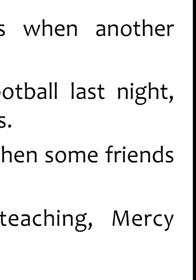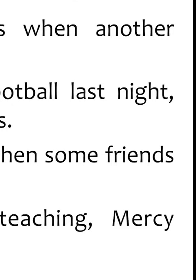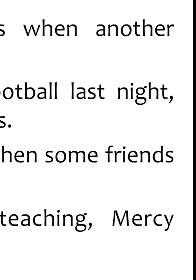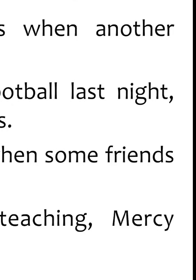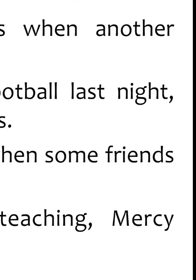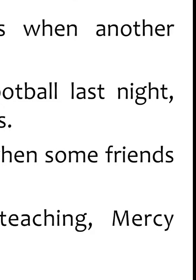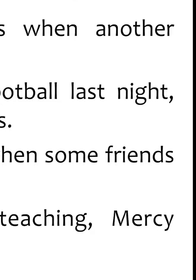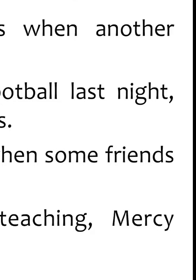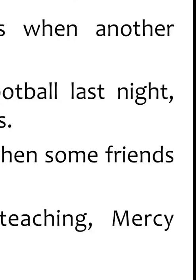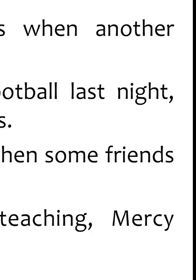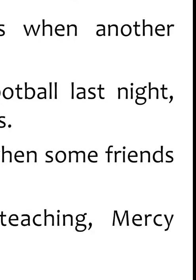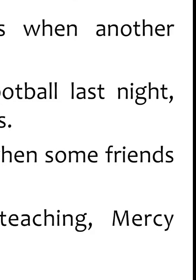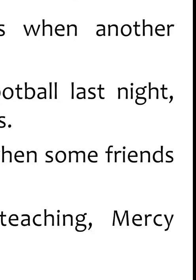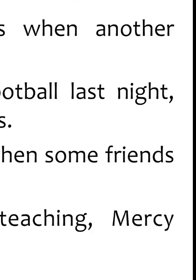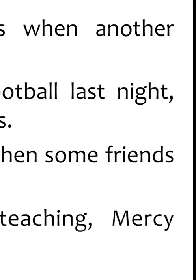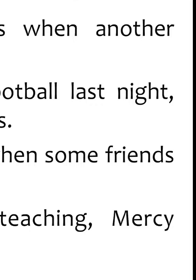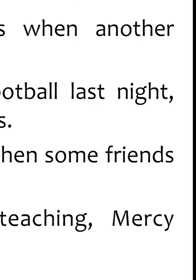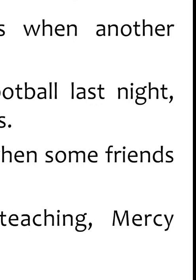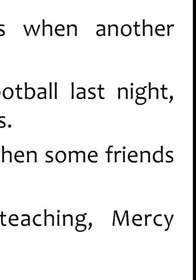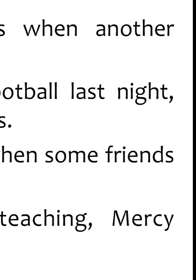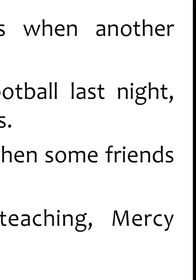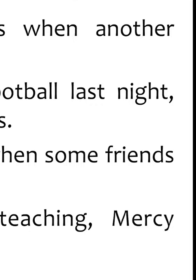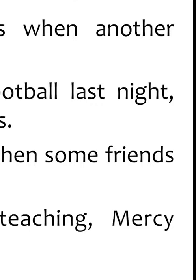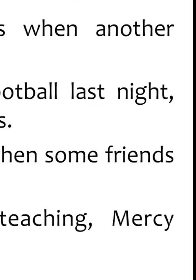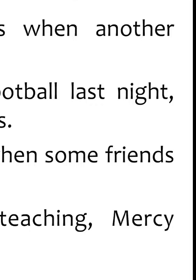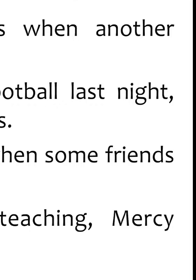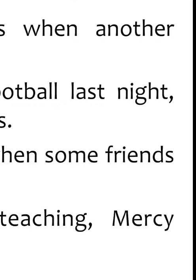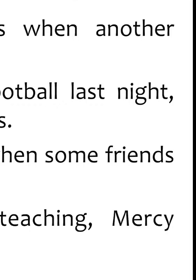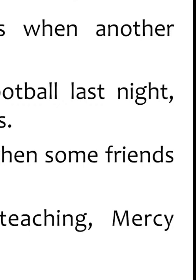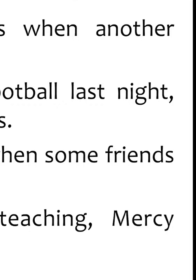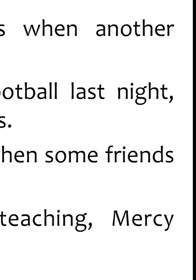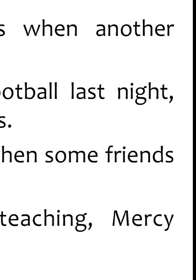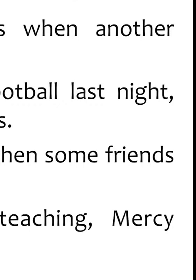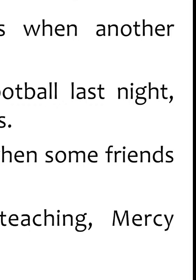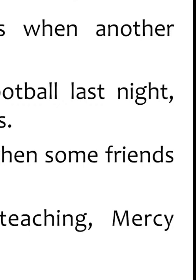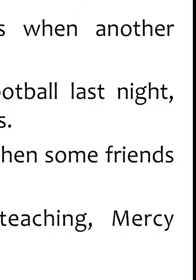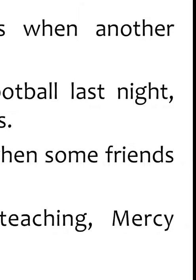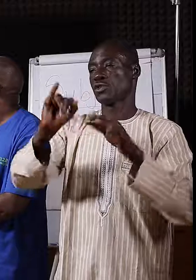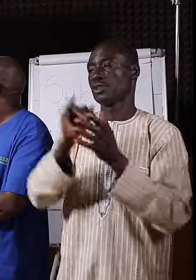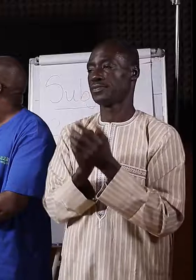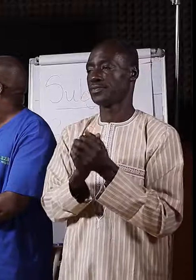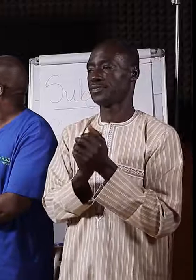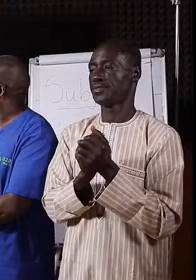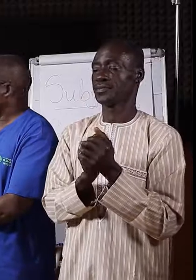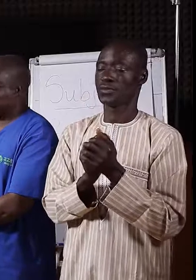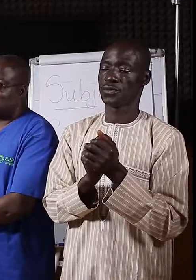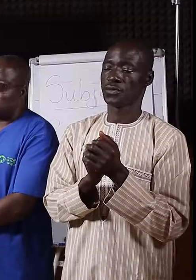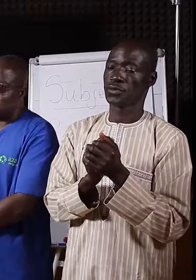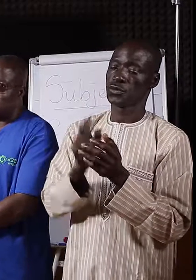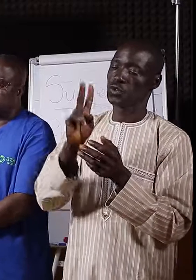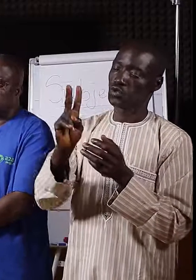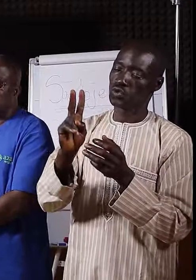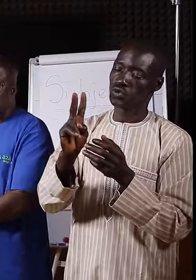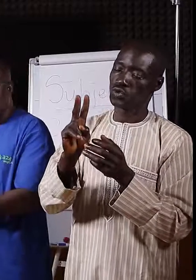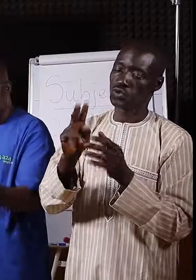calling. I was watching football when some friends came calling. Two activities going